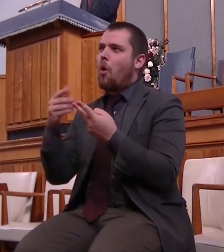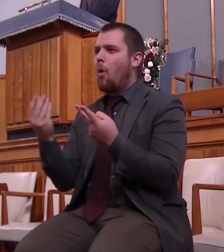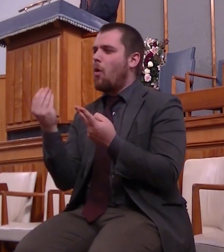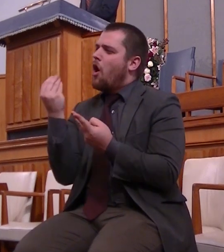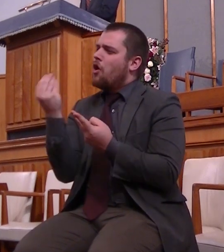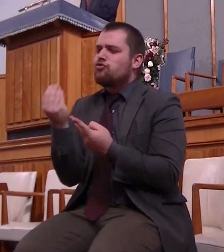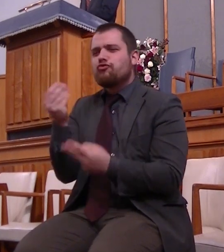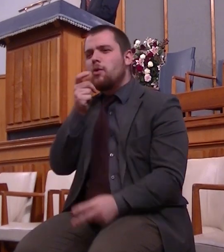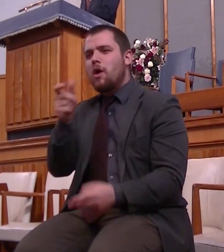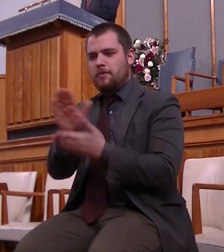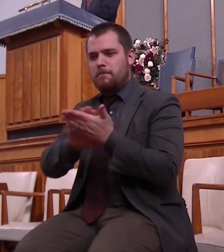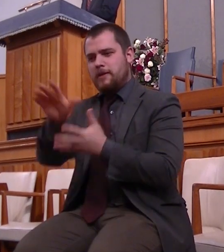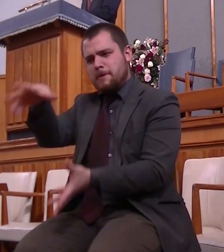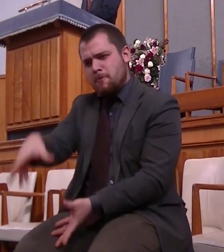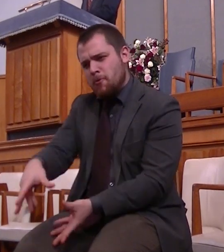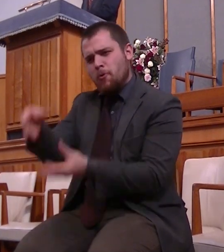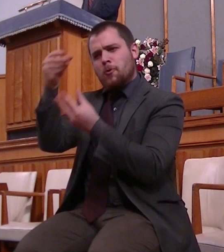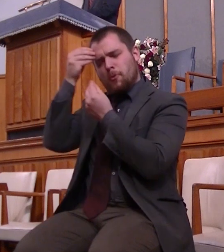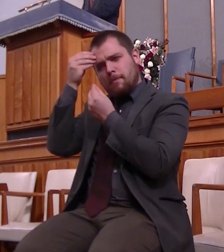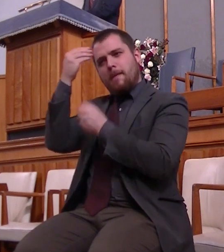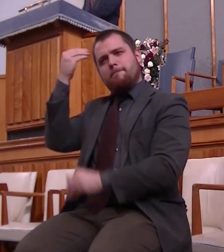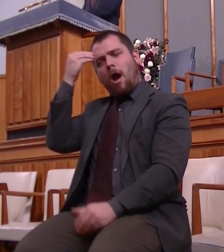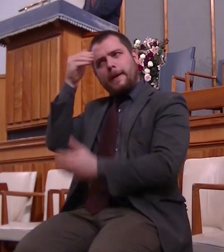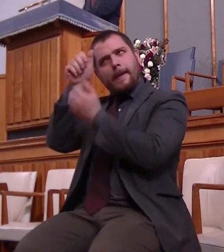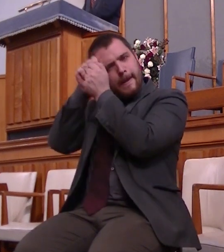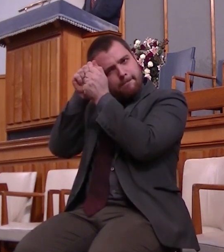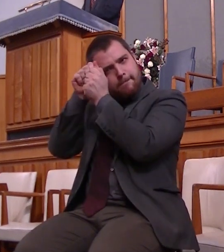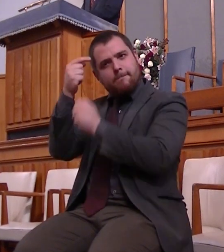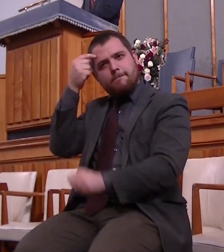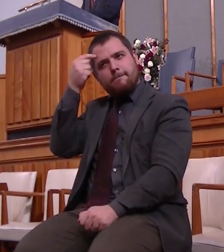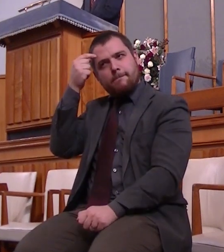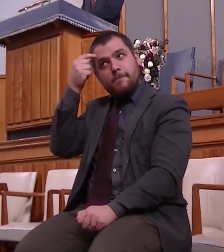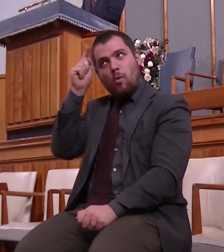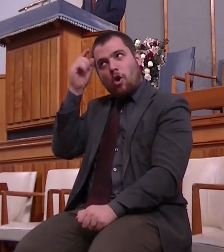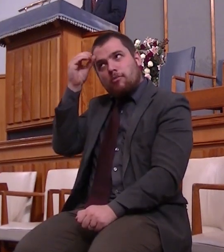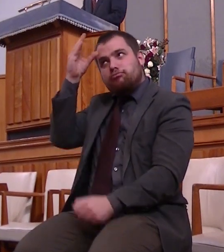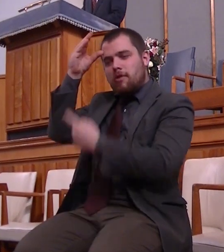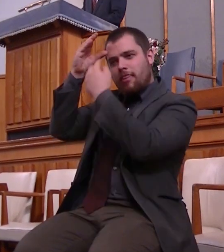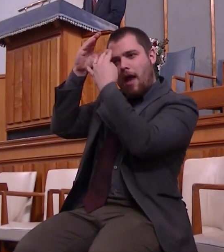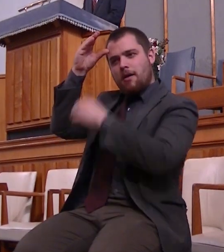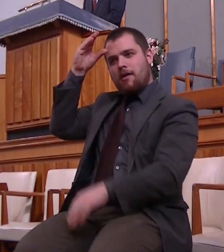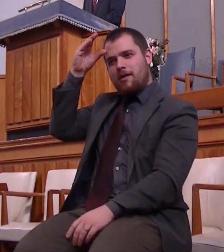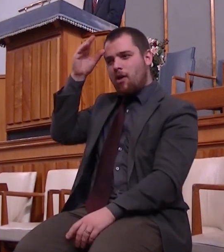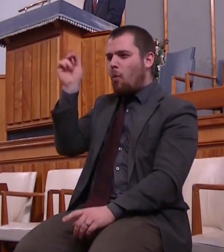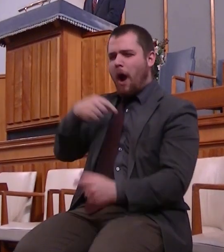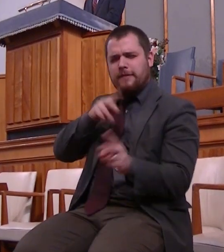word for mind. Have in mind, knowledge, what we know, what we remember.